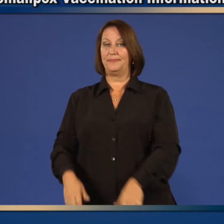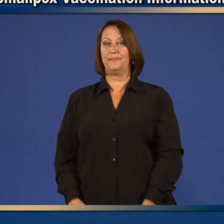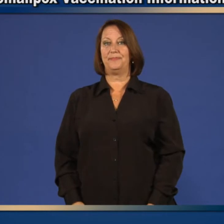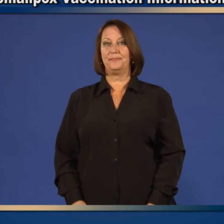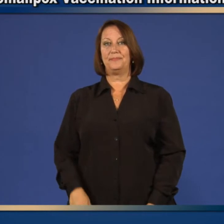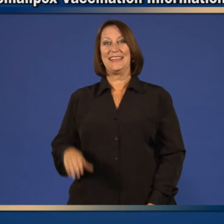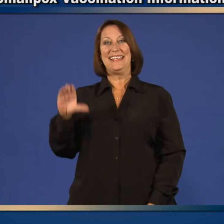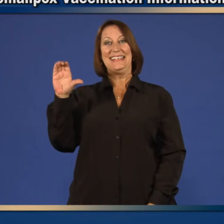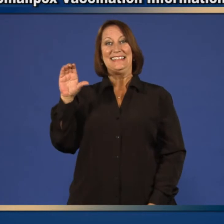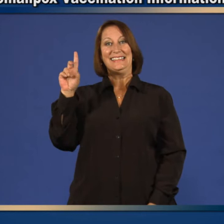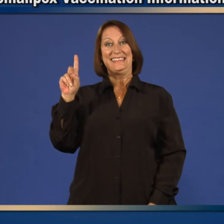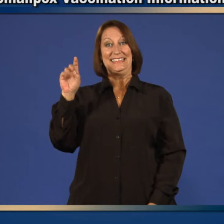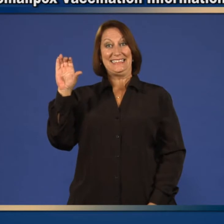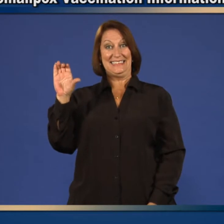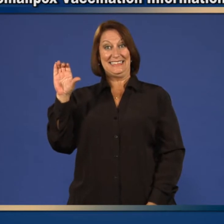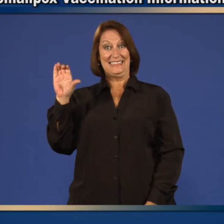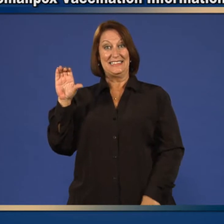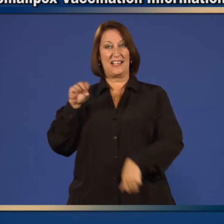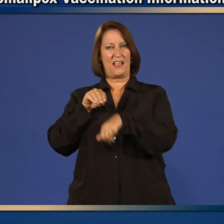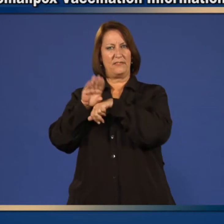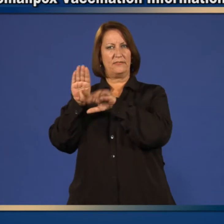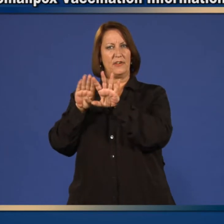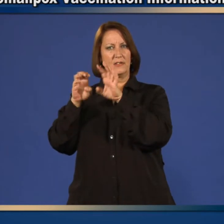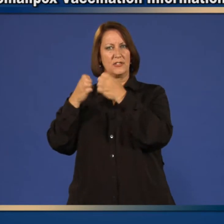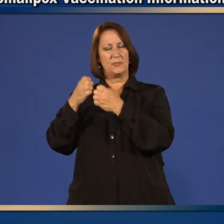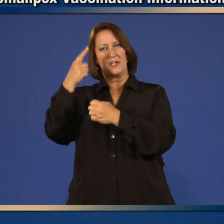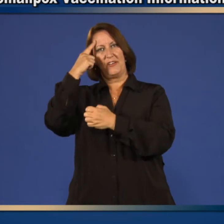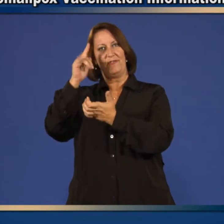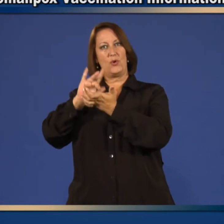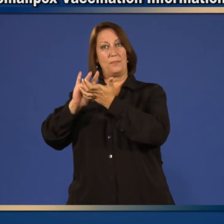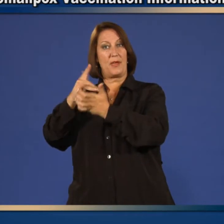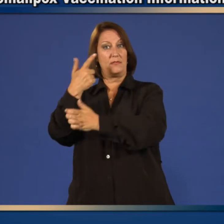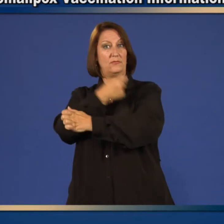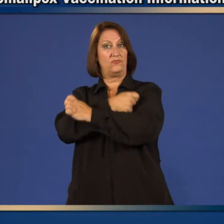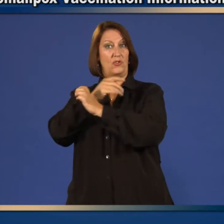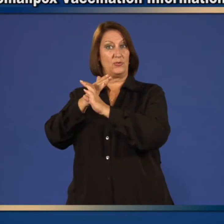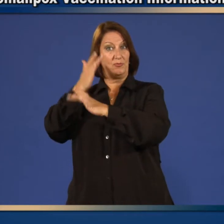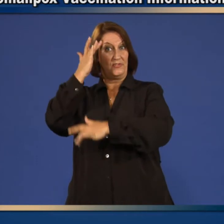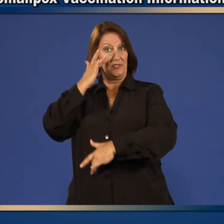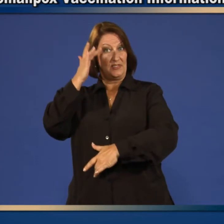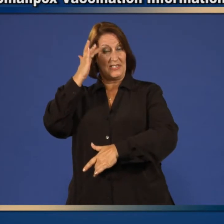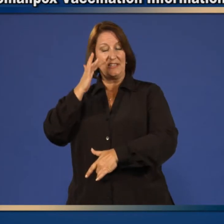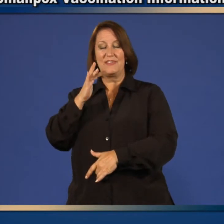Currently, CDC's Advisory Committee on Immunization